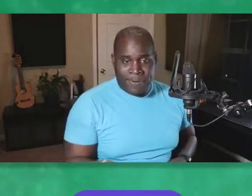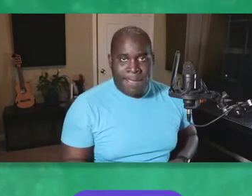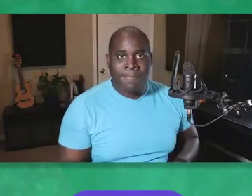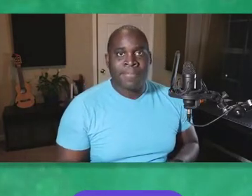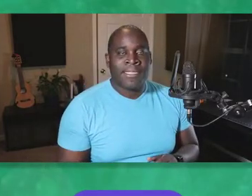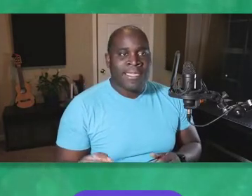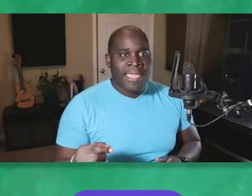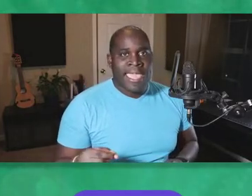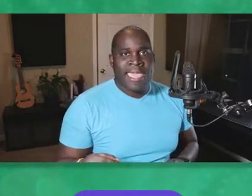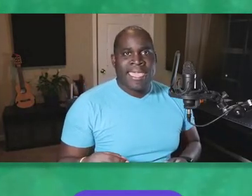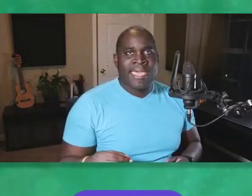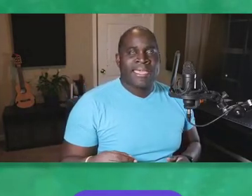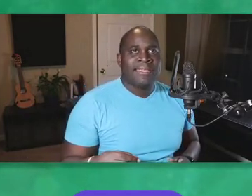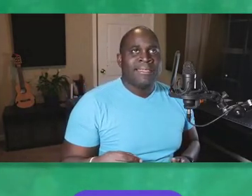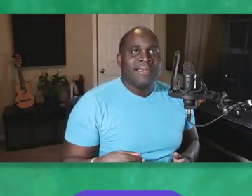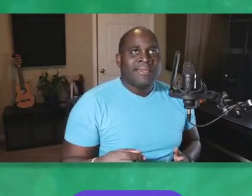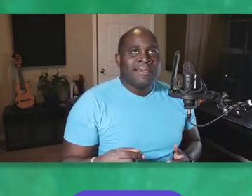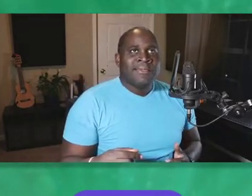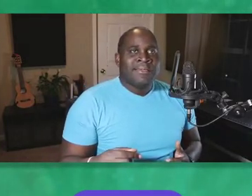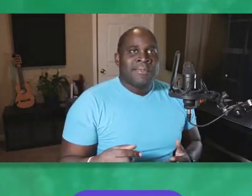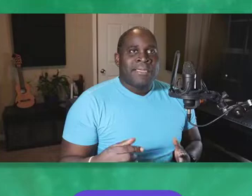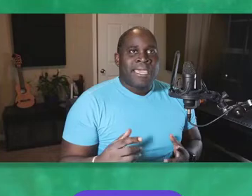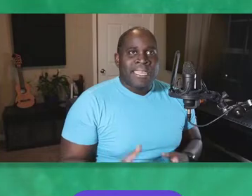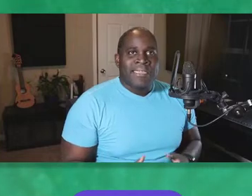at it, right? And